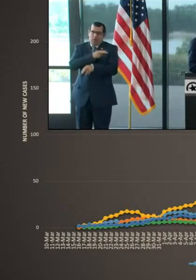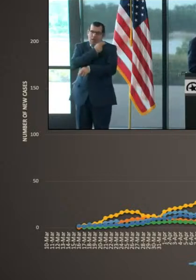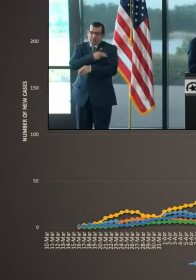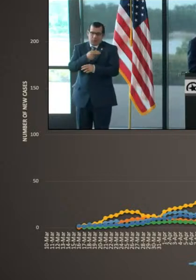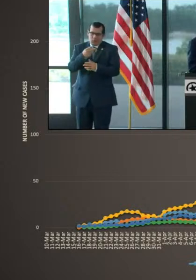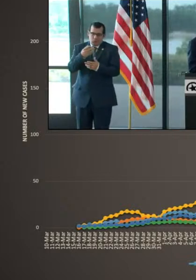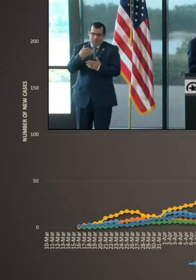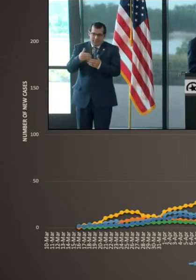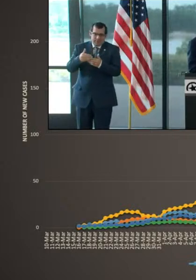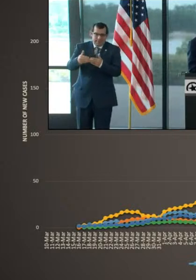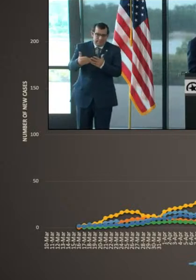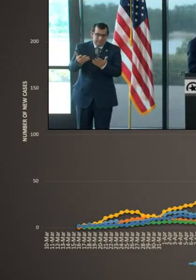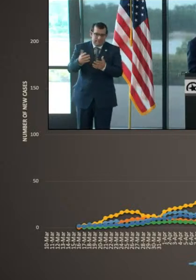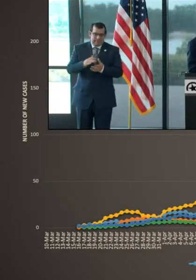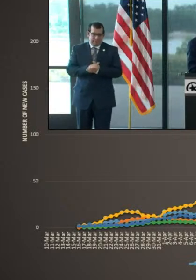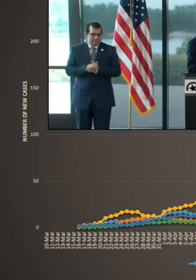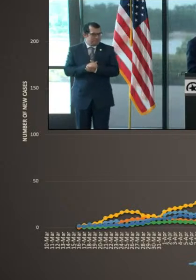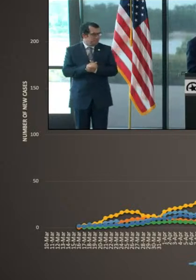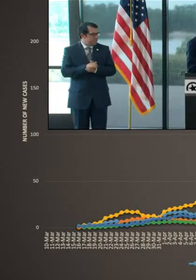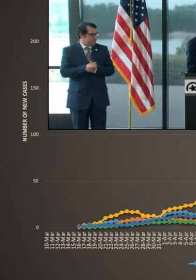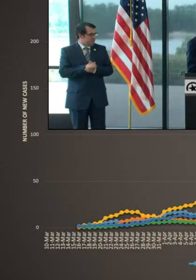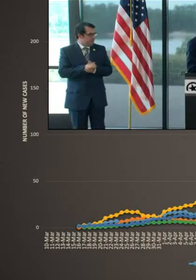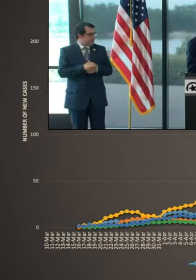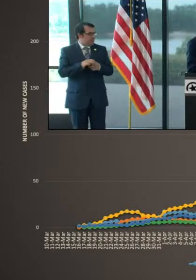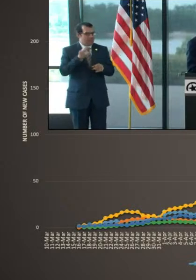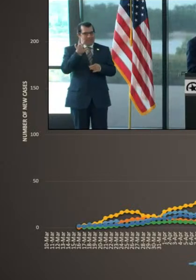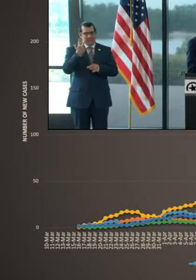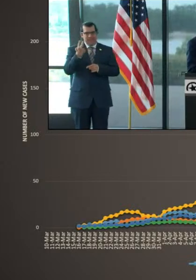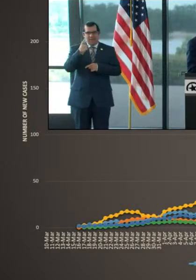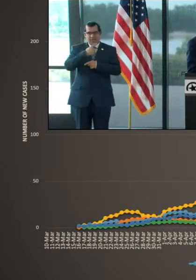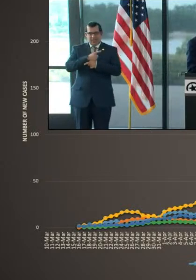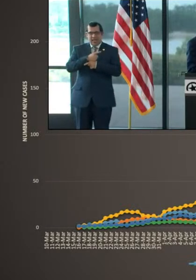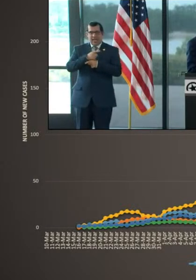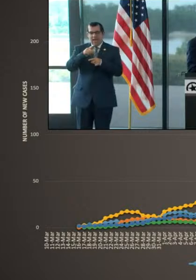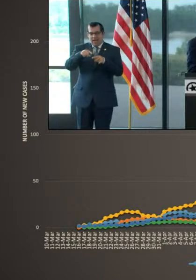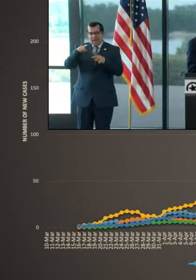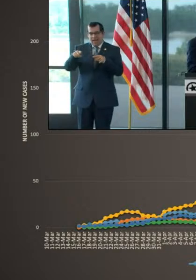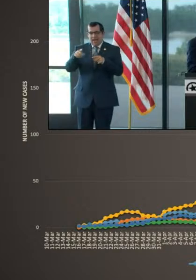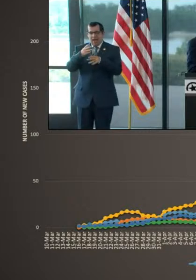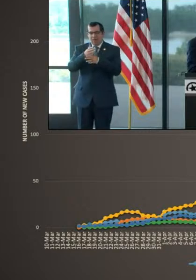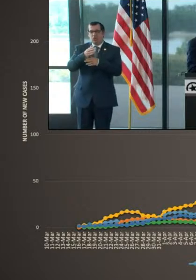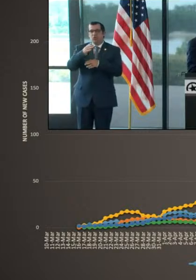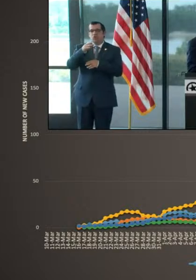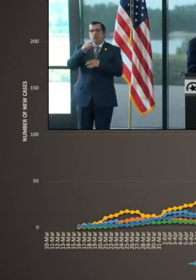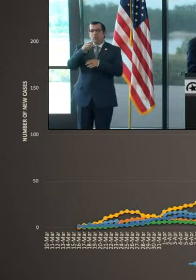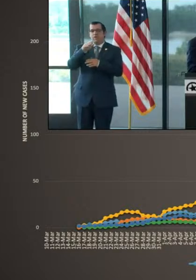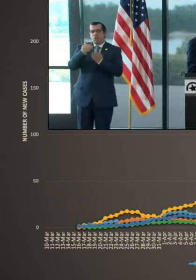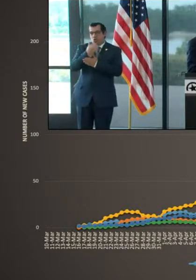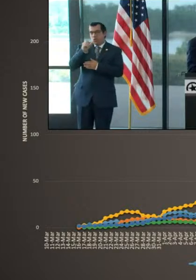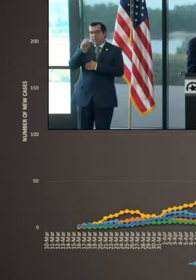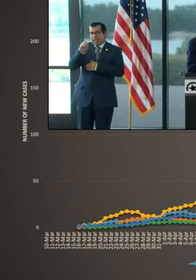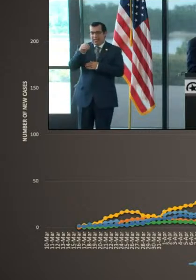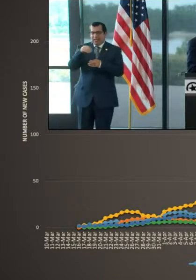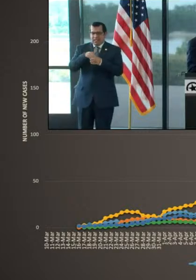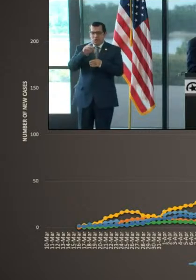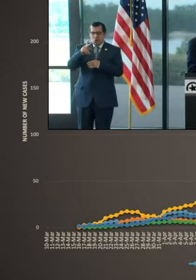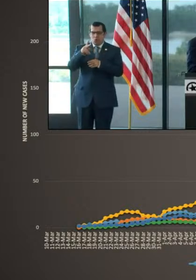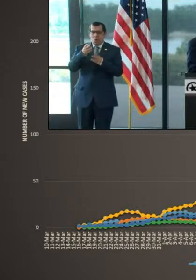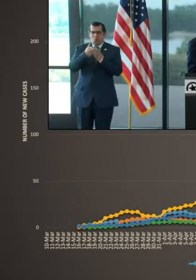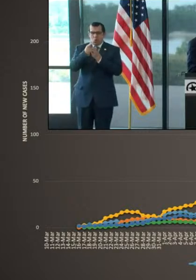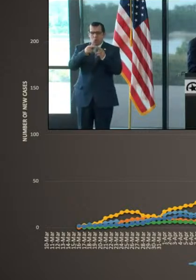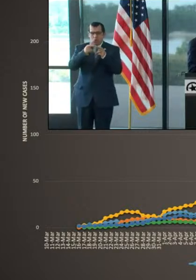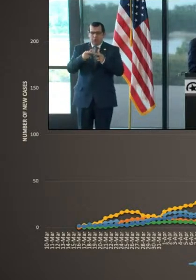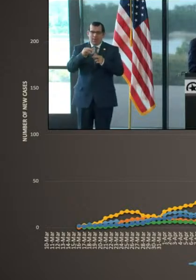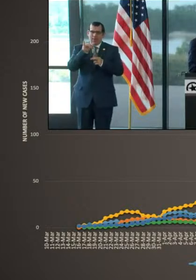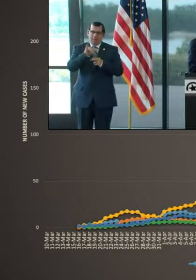at some point. And this is the 7-day rolling average of new cases in Arkansas by region. It's my